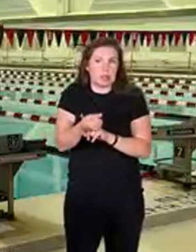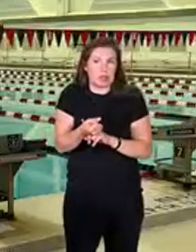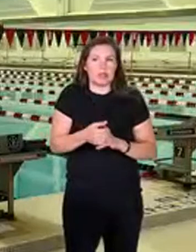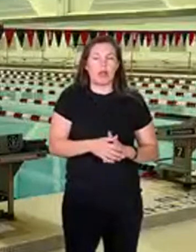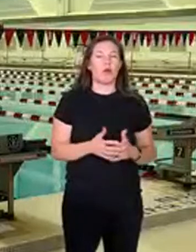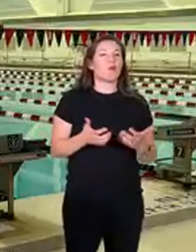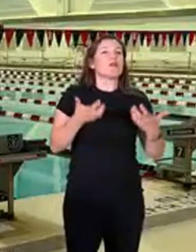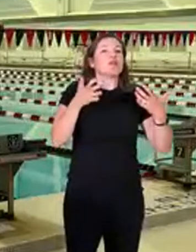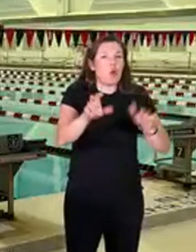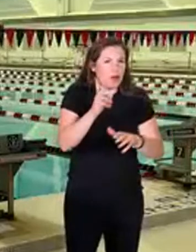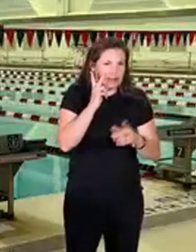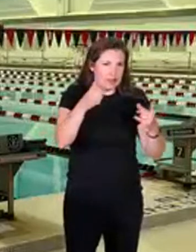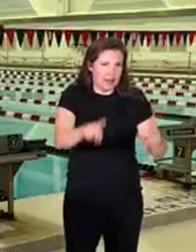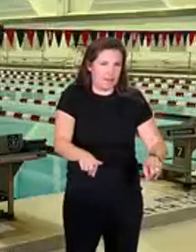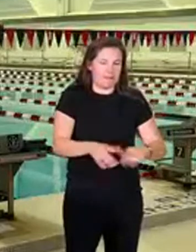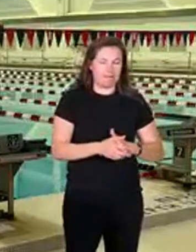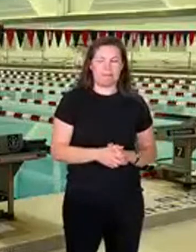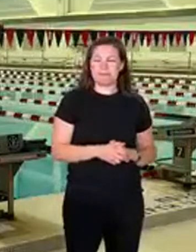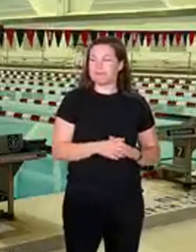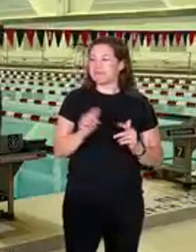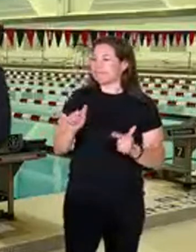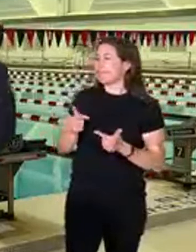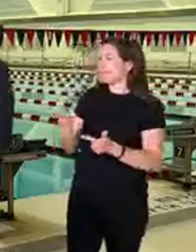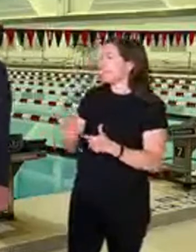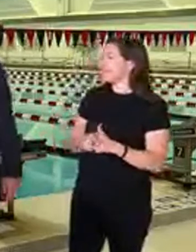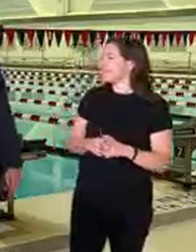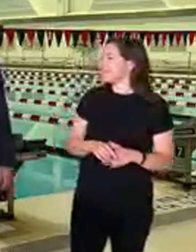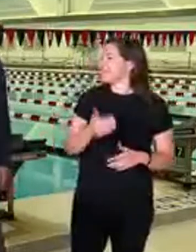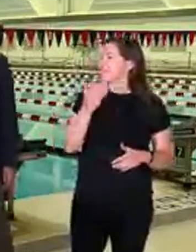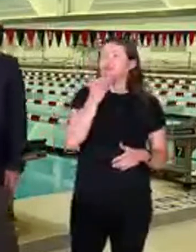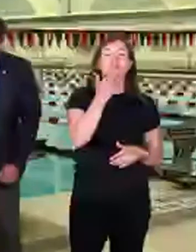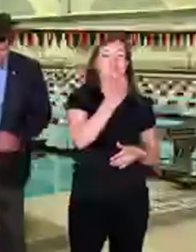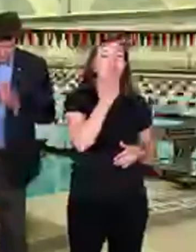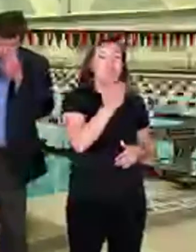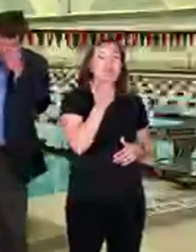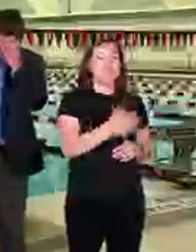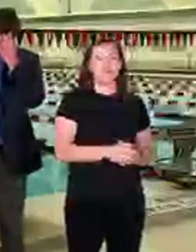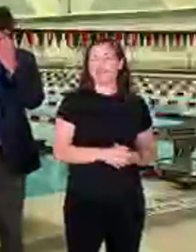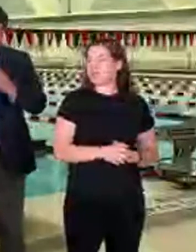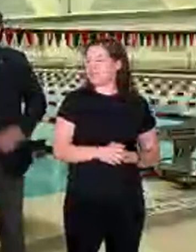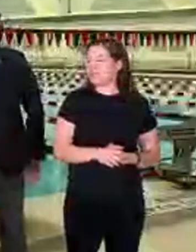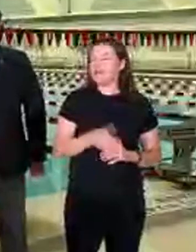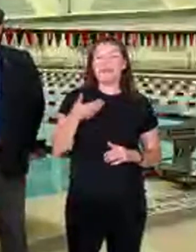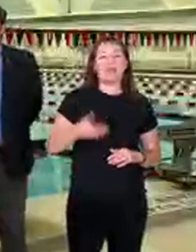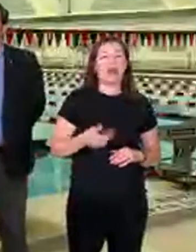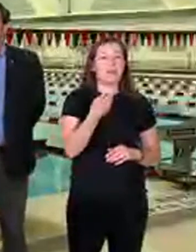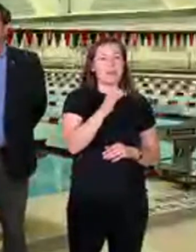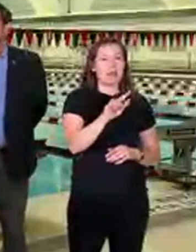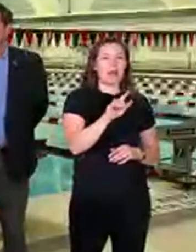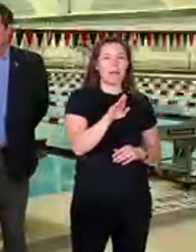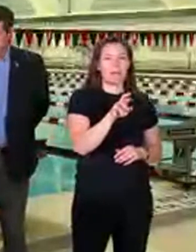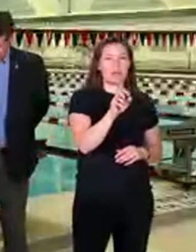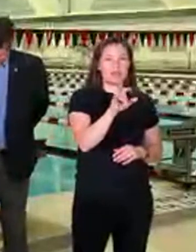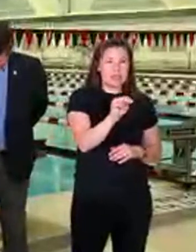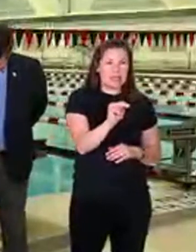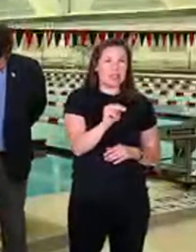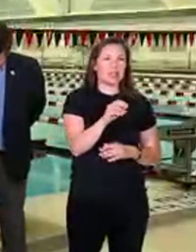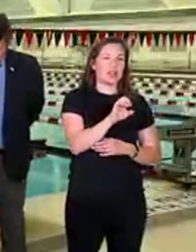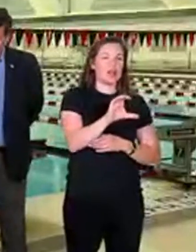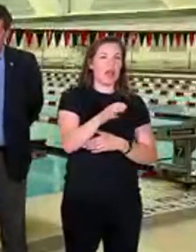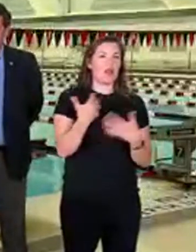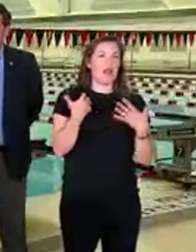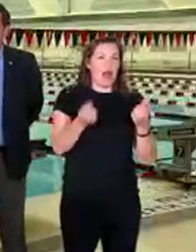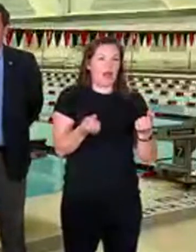that we don't want to see happen locally. Dr. Burstein? Thank you. Thank you. So I'm Gale Burstein, your Erie County Health Commissioner. I'm